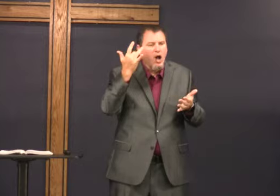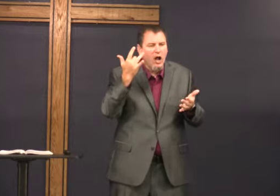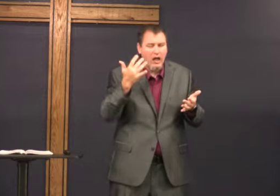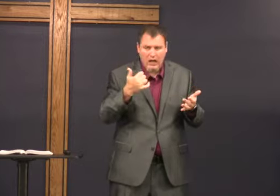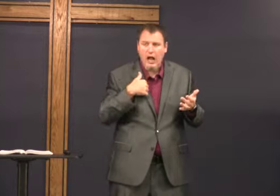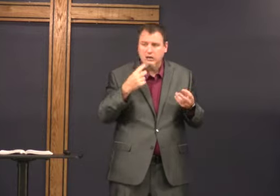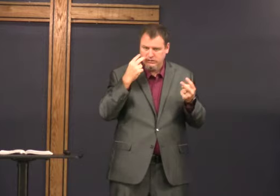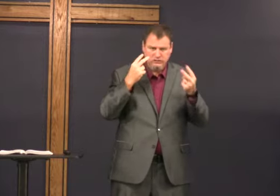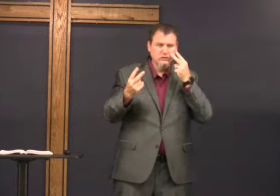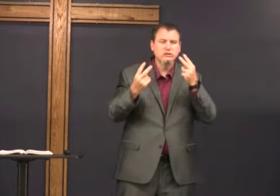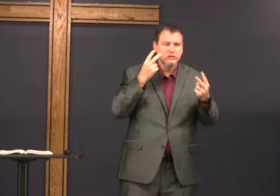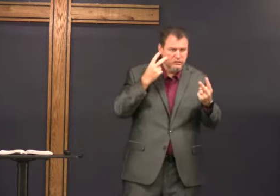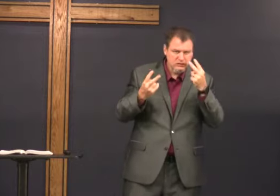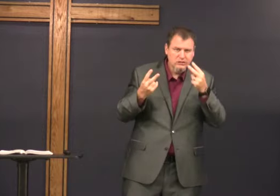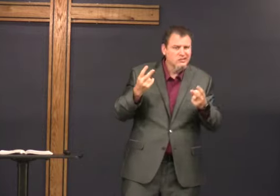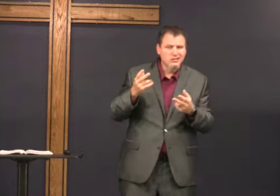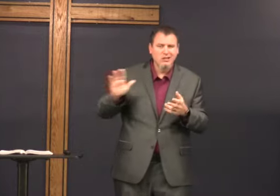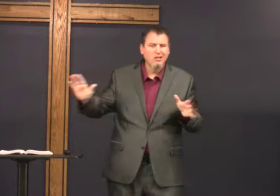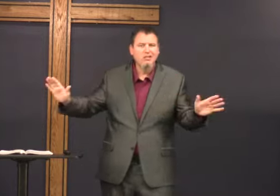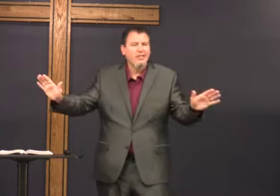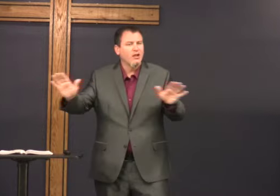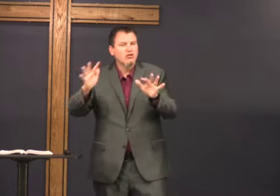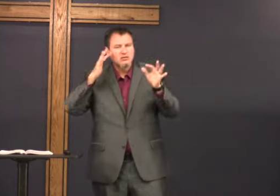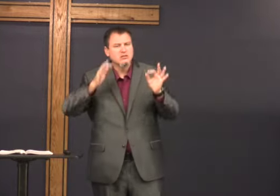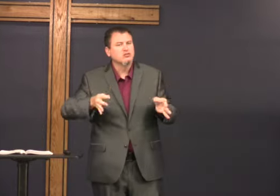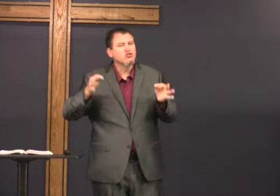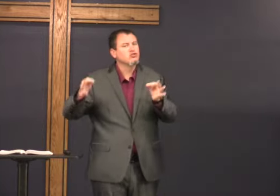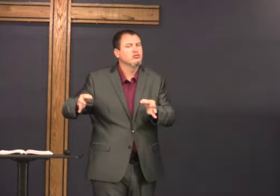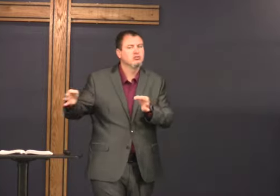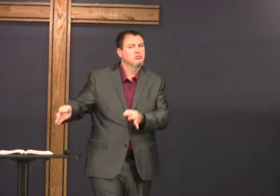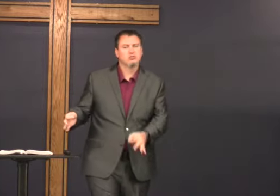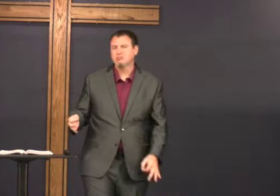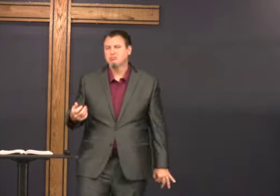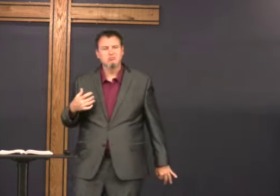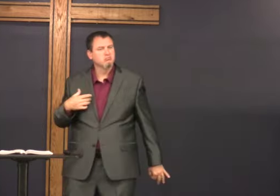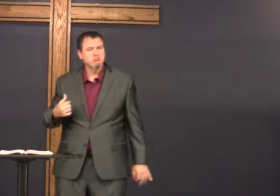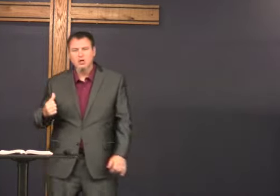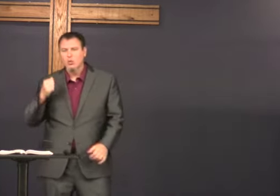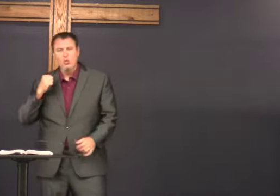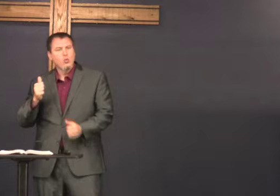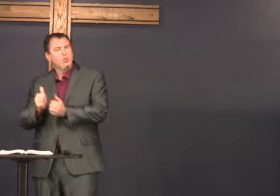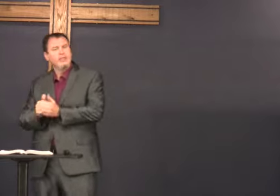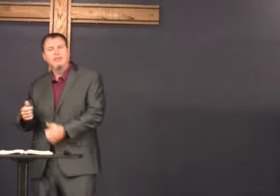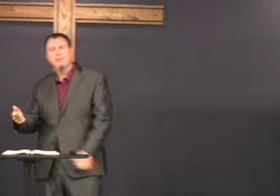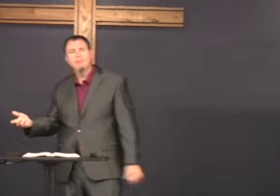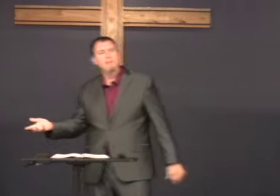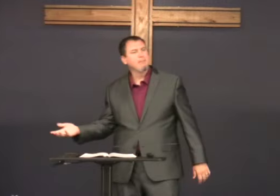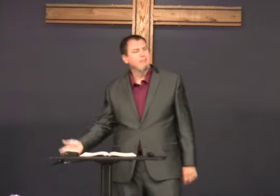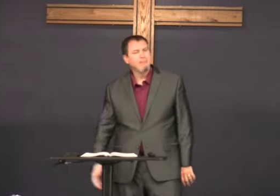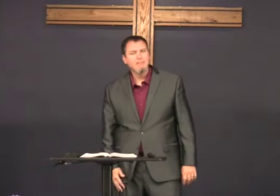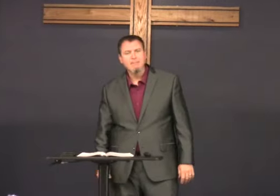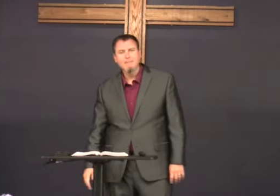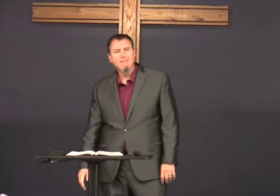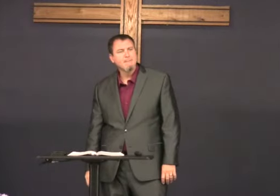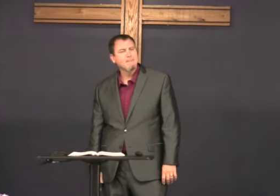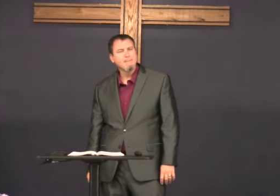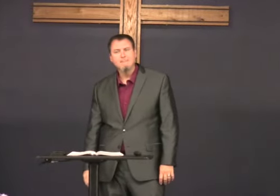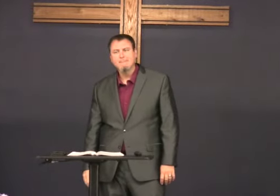But not really close, because I saw the decisions that they made. And I didn't want to be with them.